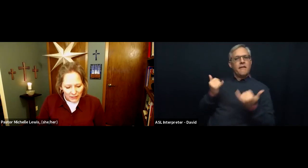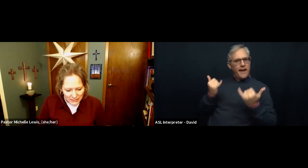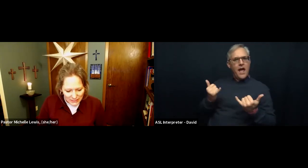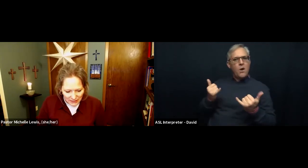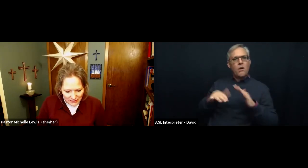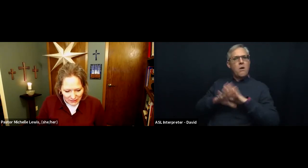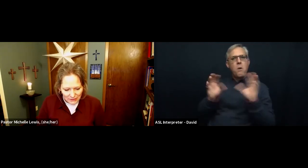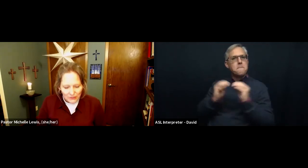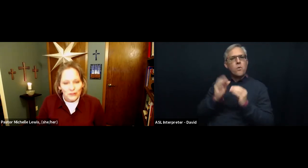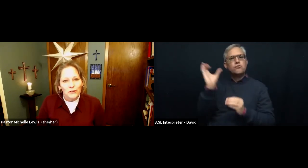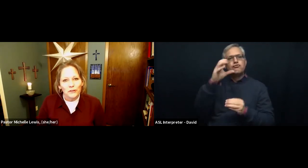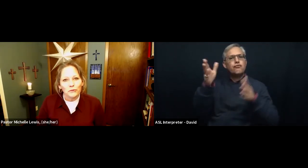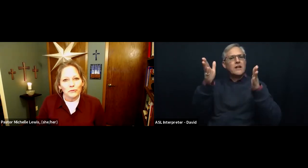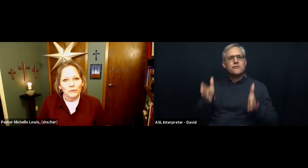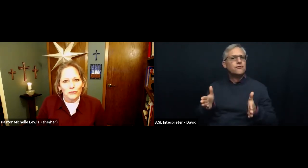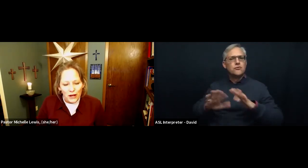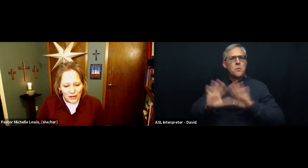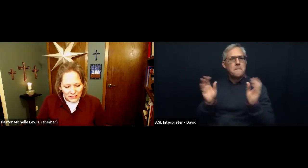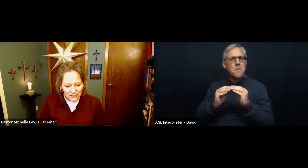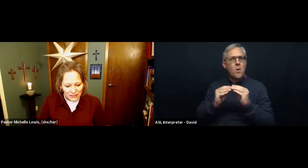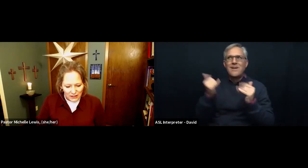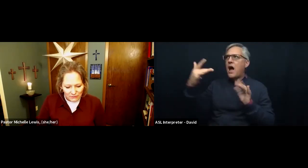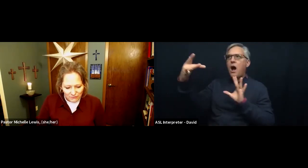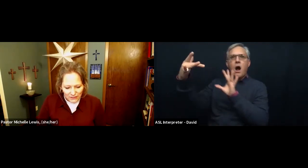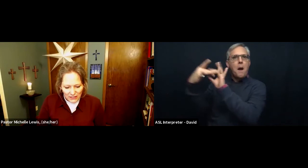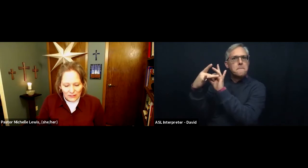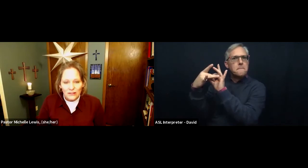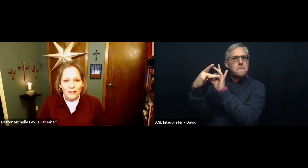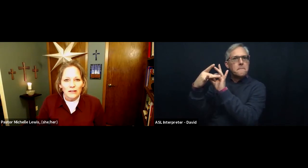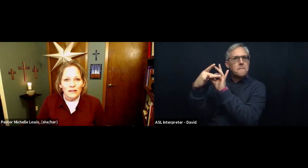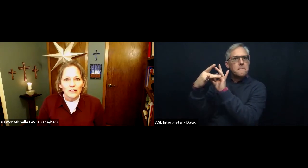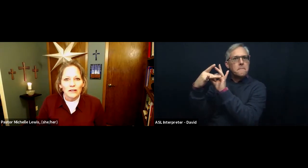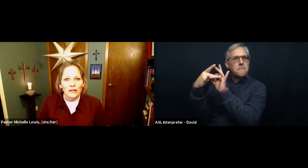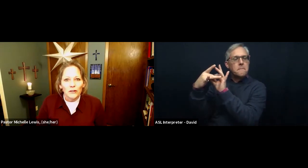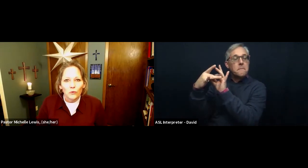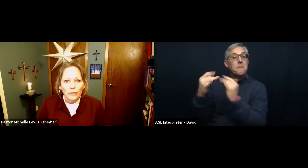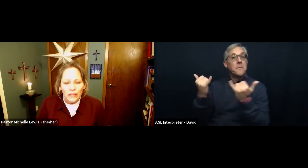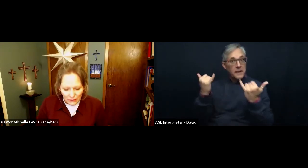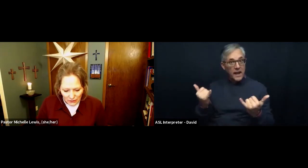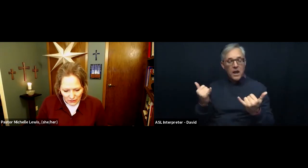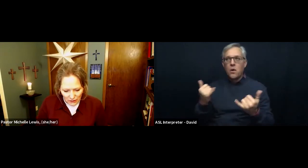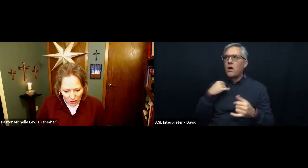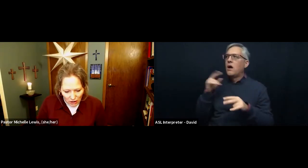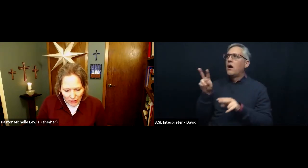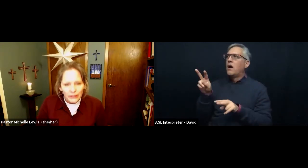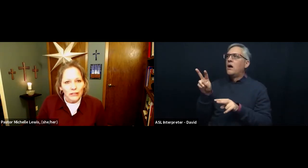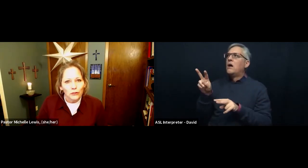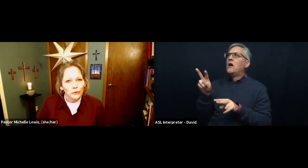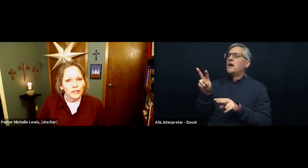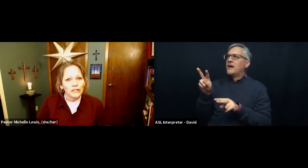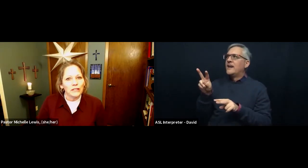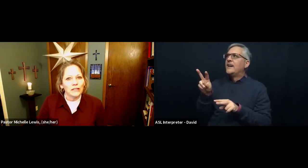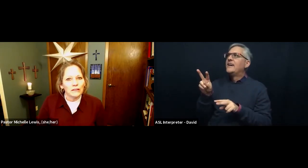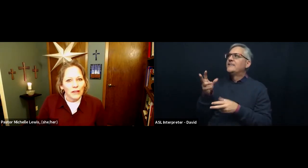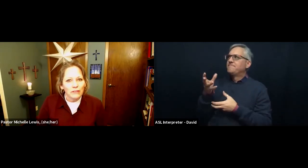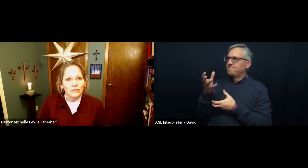But instead, through trust and faith, we are